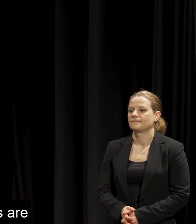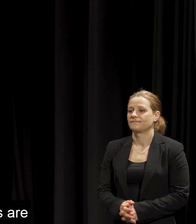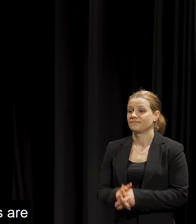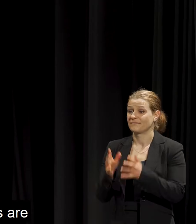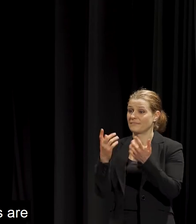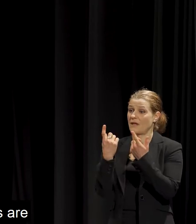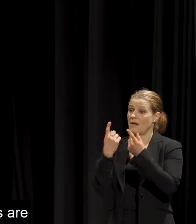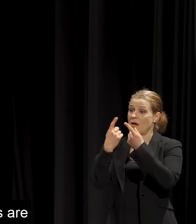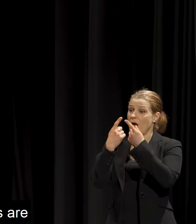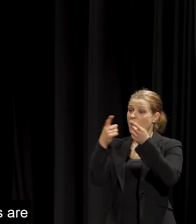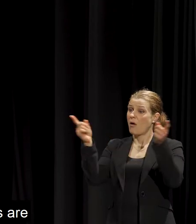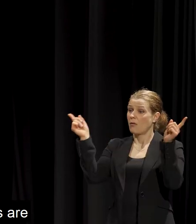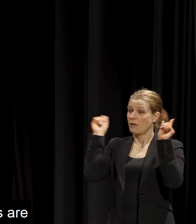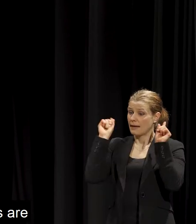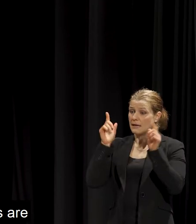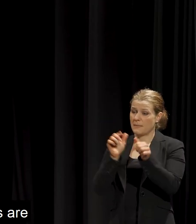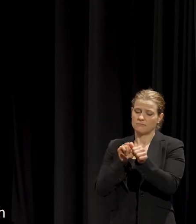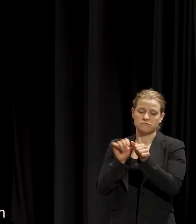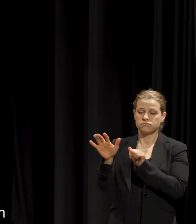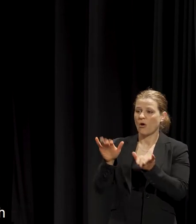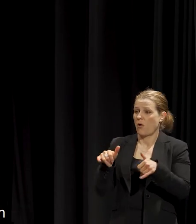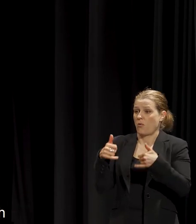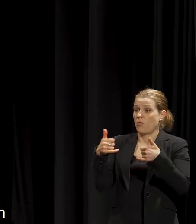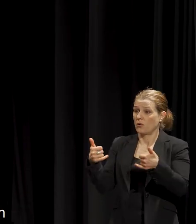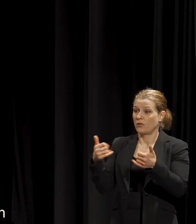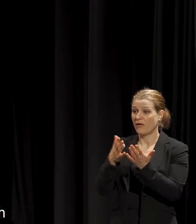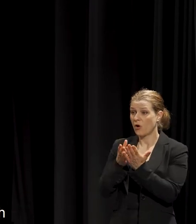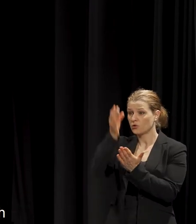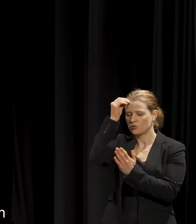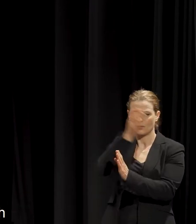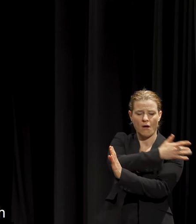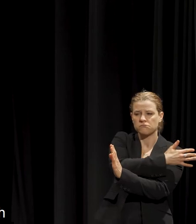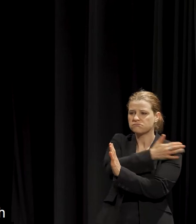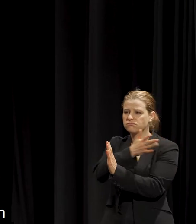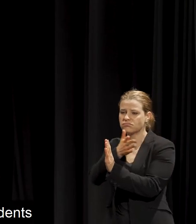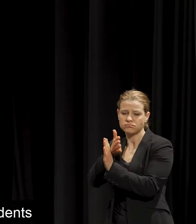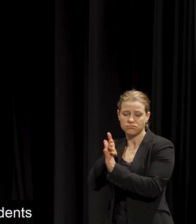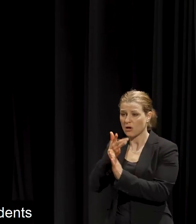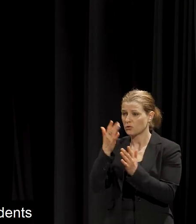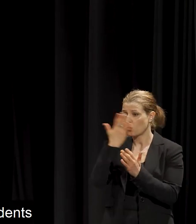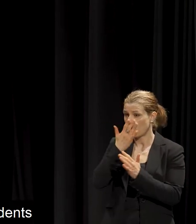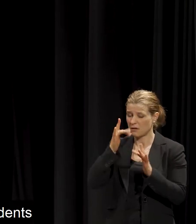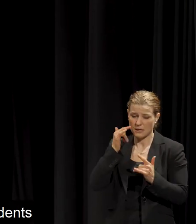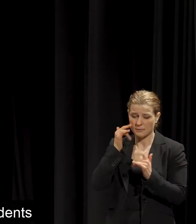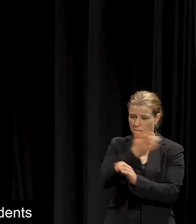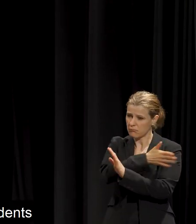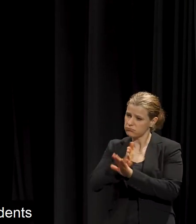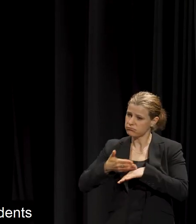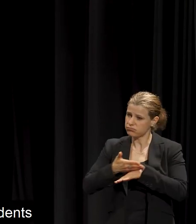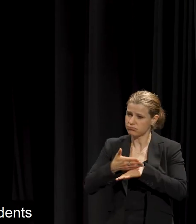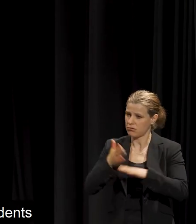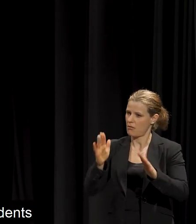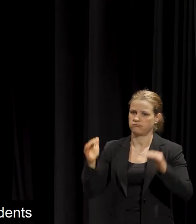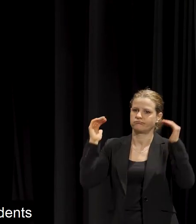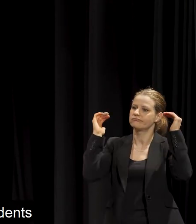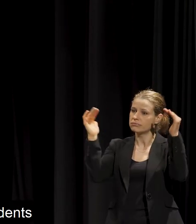Academic Excellence Awards are presented to students who have achieved consistently high grades in their school-based assessment tasks. These students are